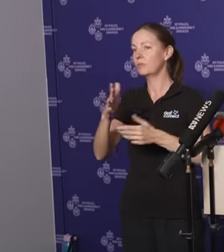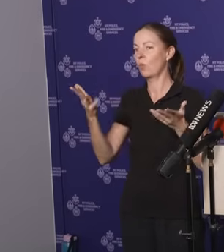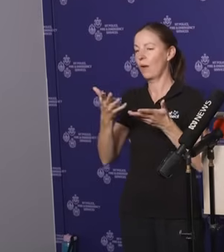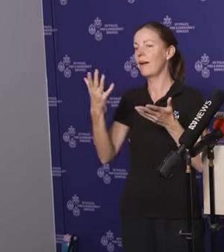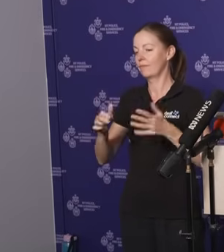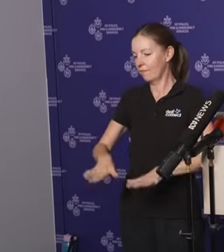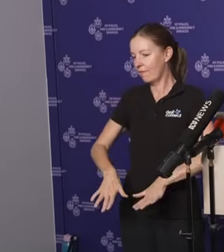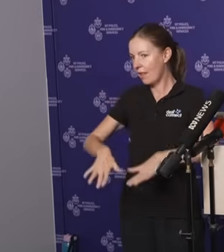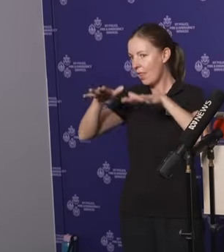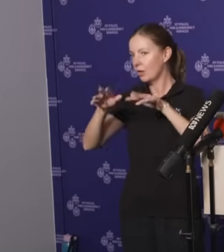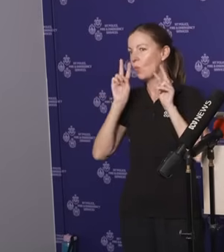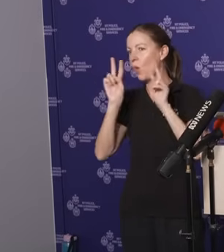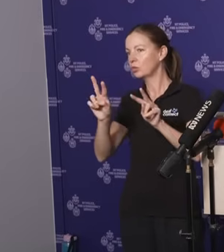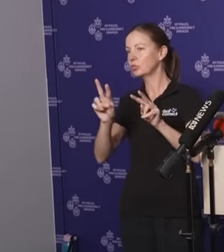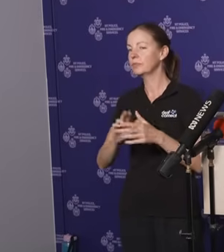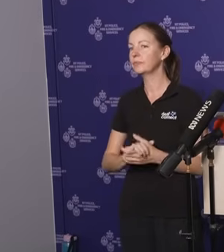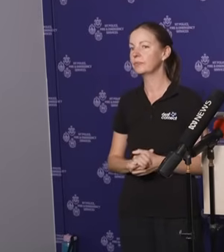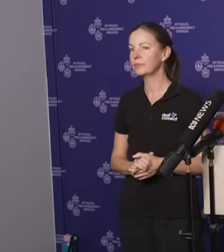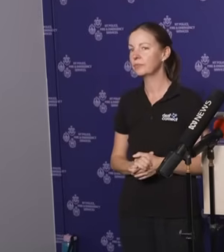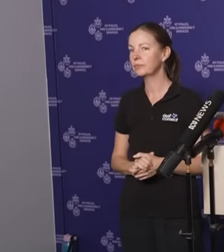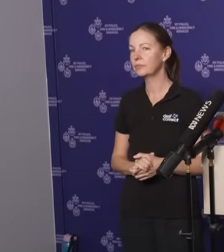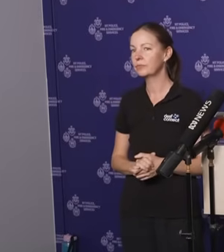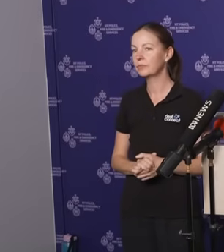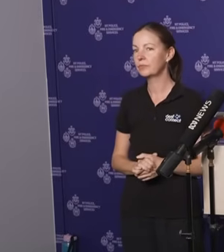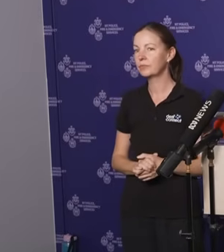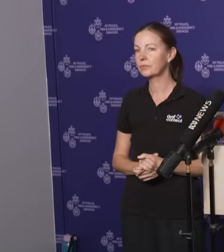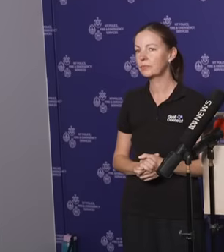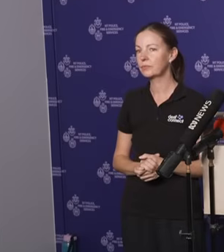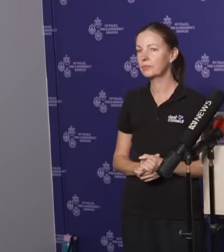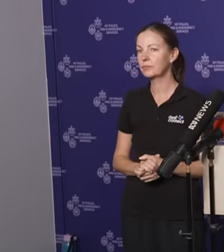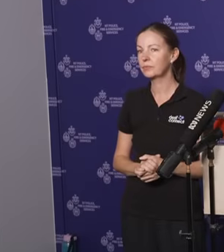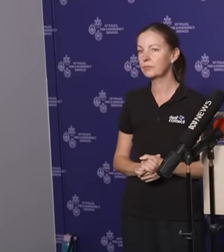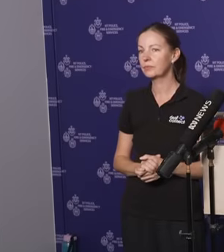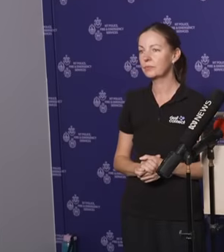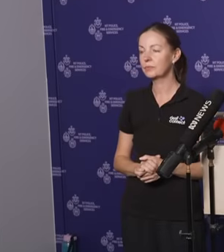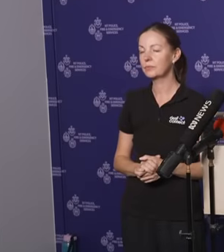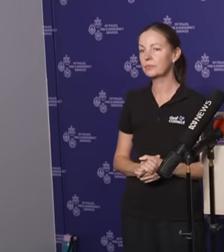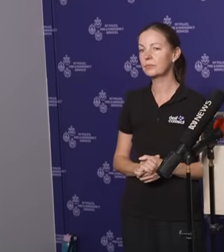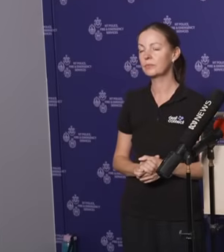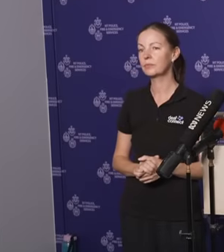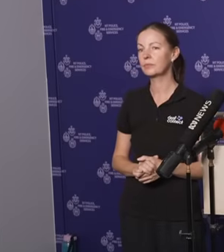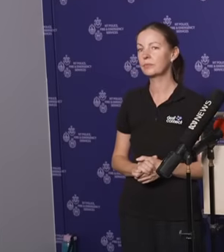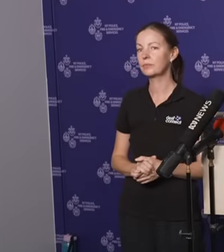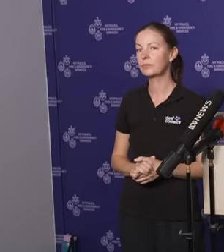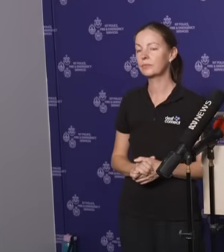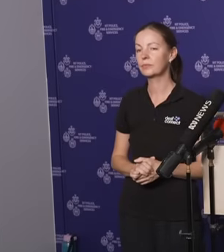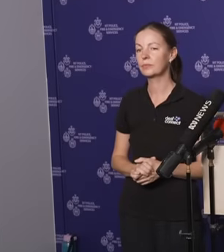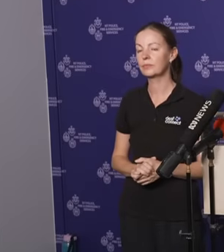onitaga. Dra amda ingati gogo negabi flood waters.